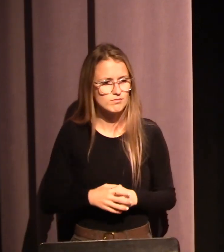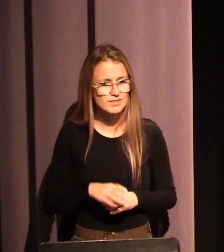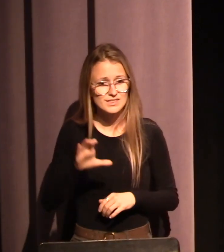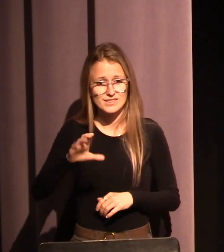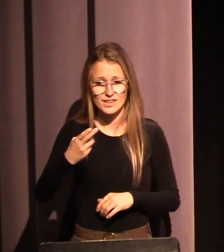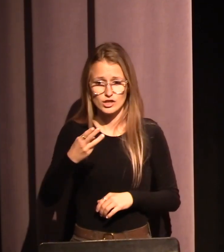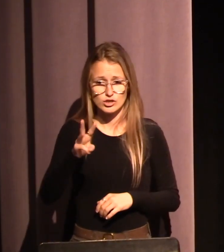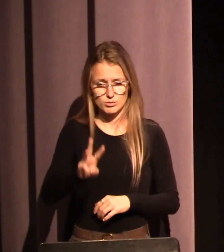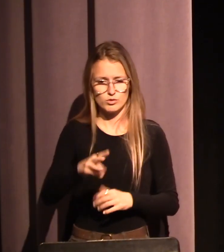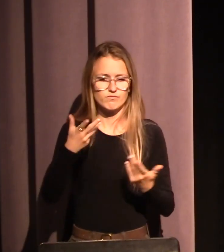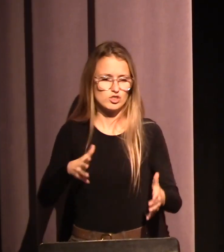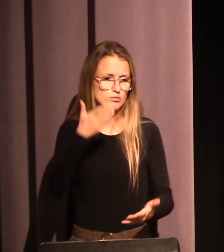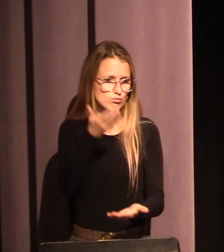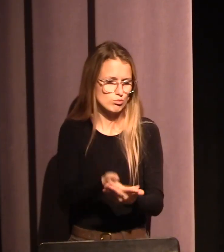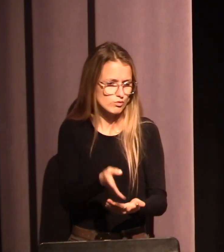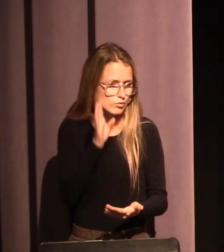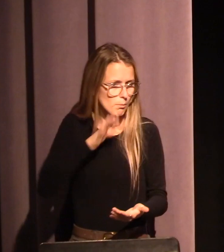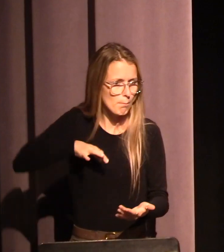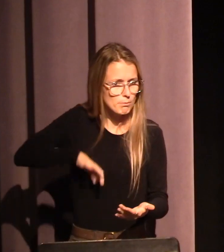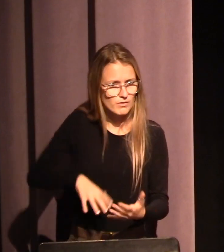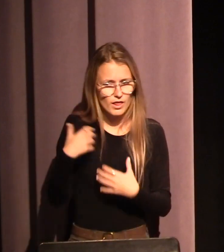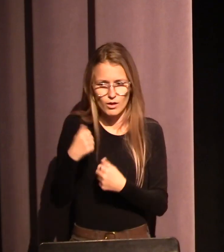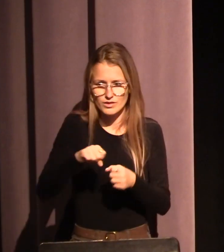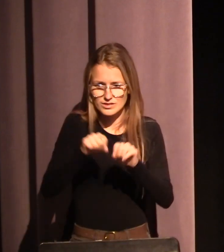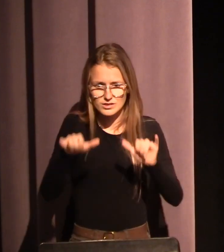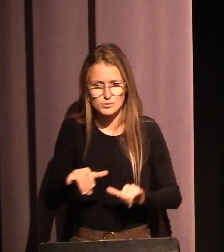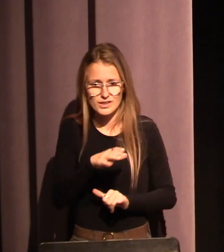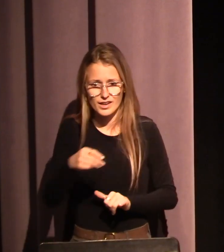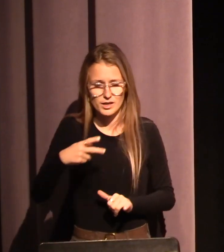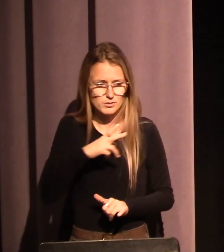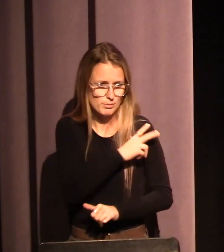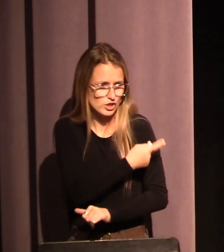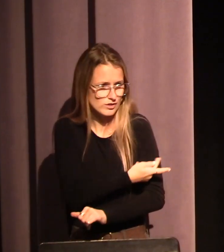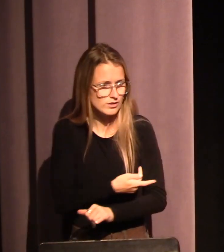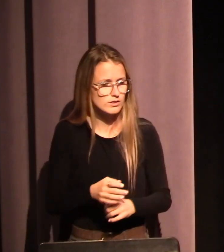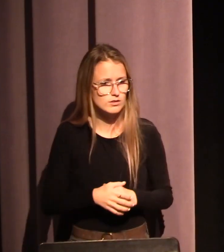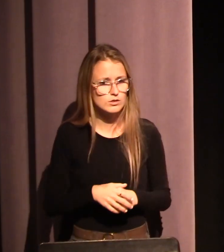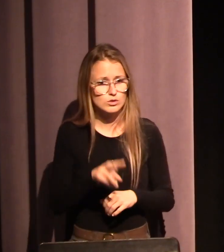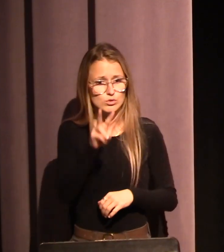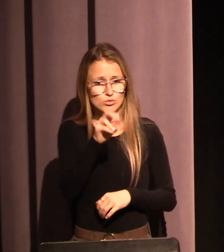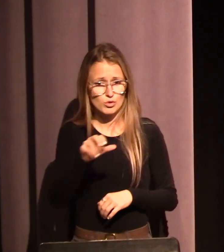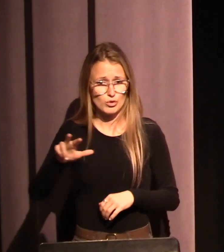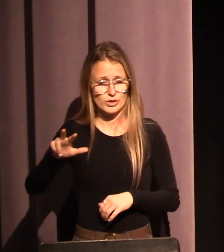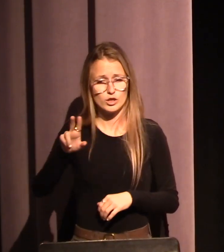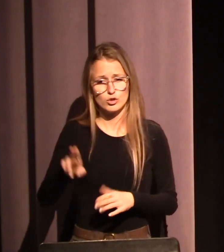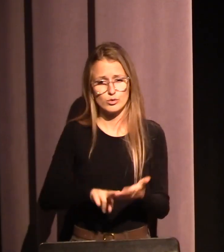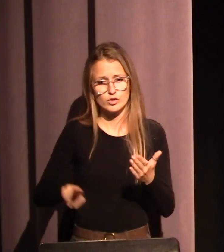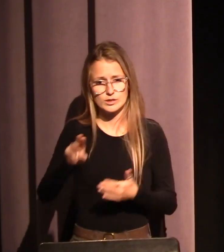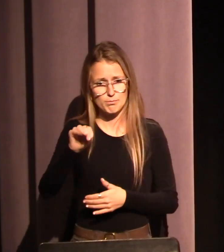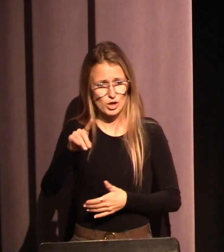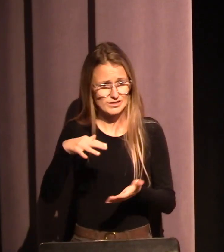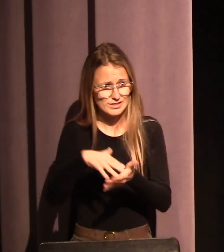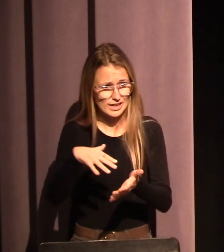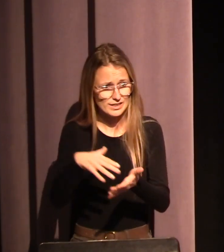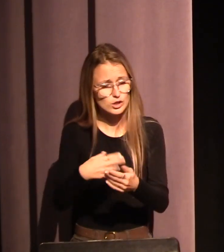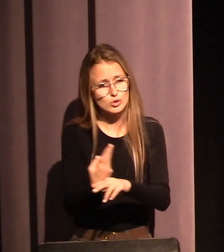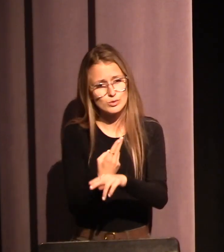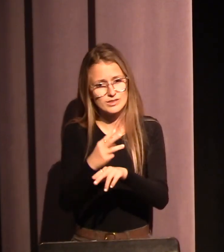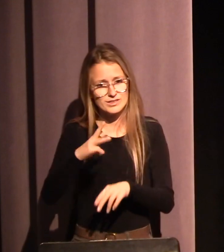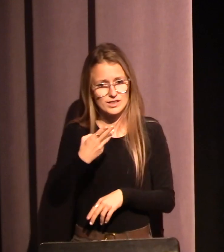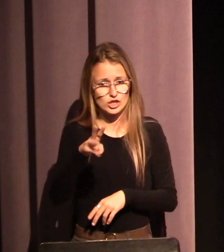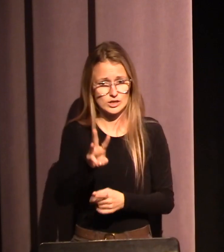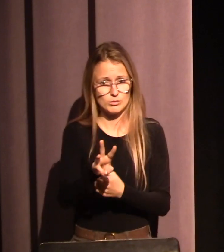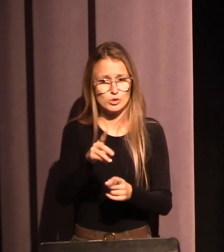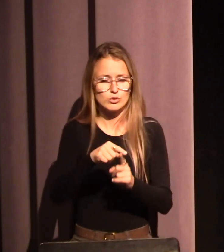CHWs are proven to benefit health systems and patients. A 2003 University of Maryland study utilizing